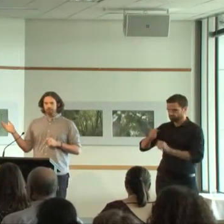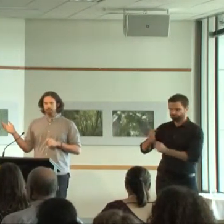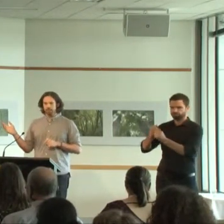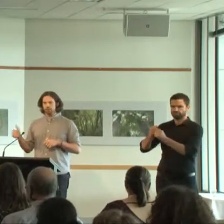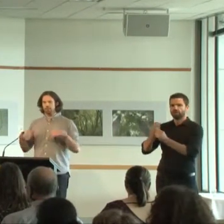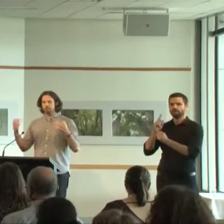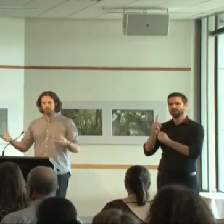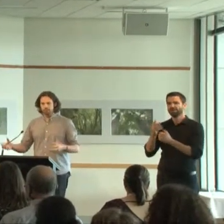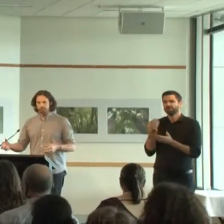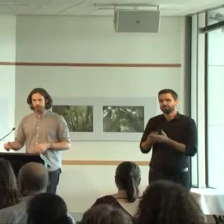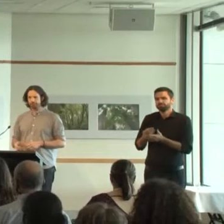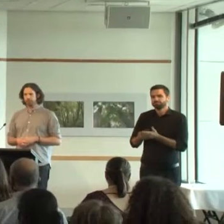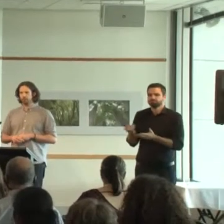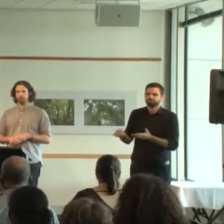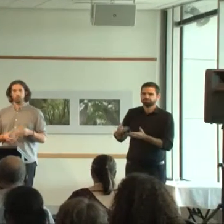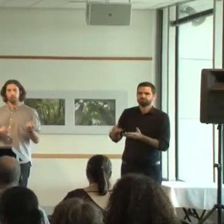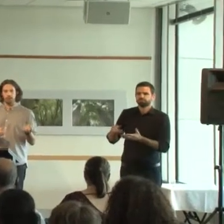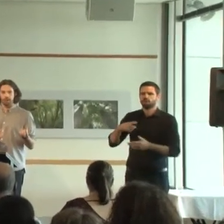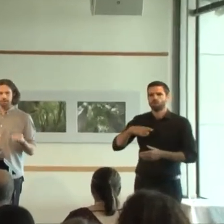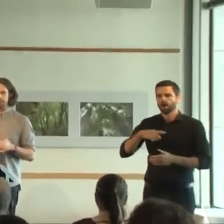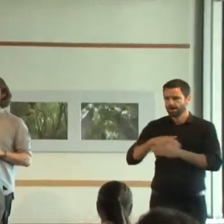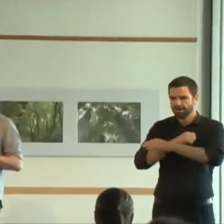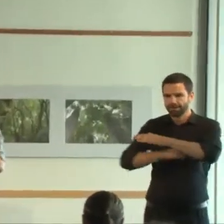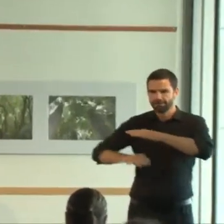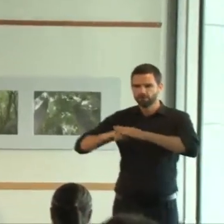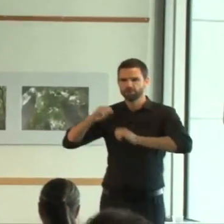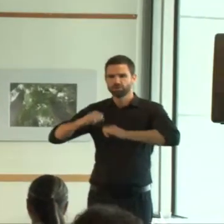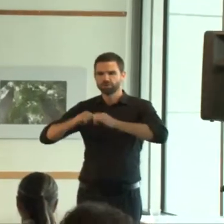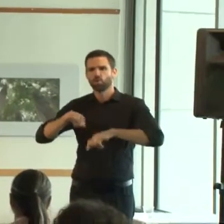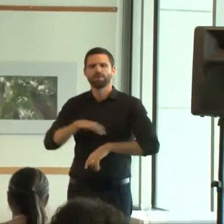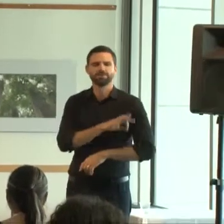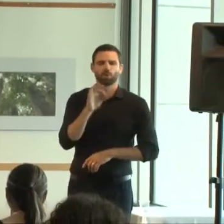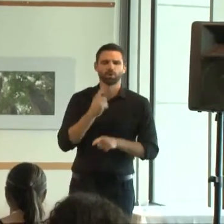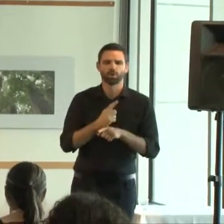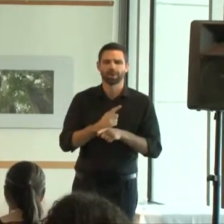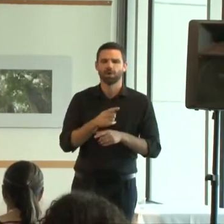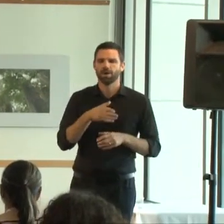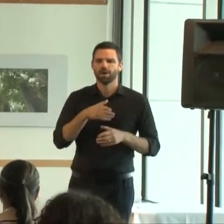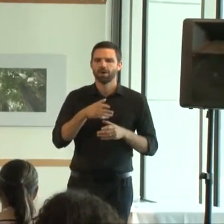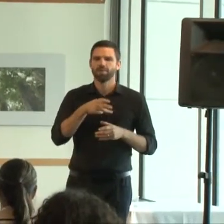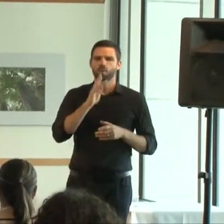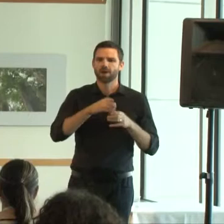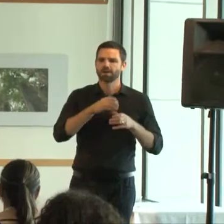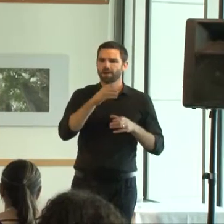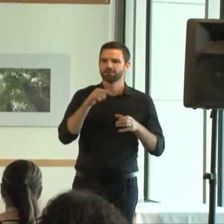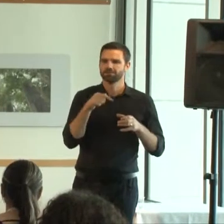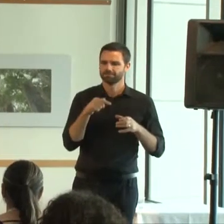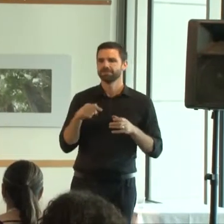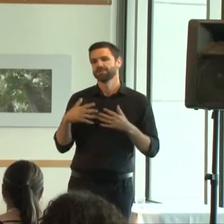costly, because all that infrastructure, or the wine glass, as we happen to be having it referred this morning, it's pretty expensive to